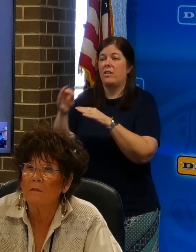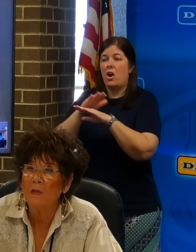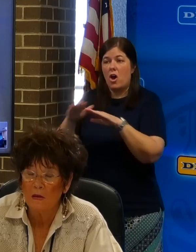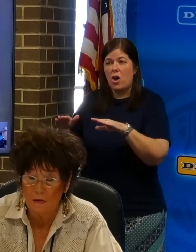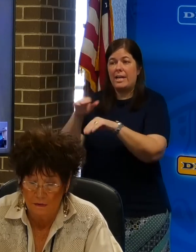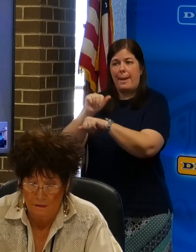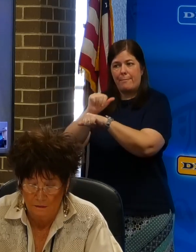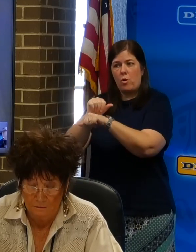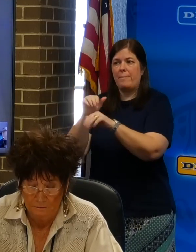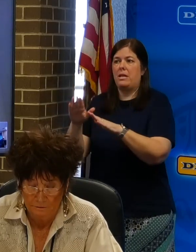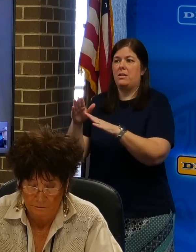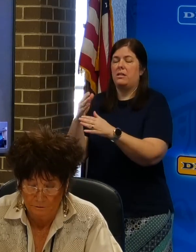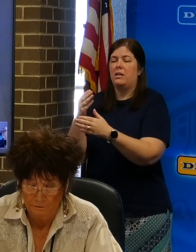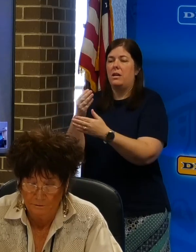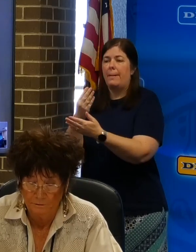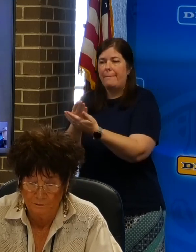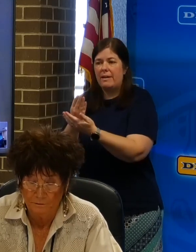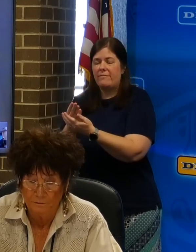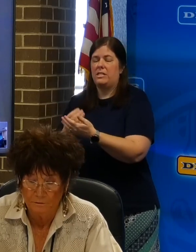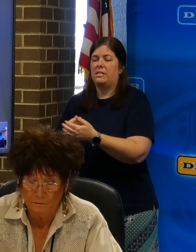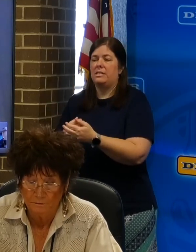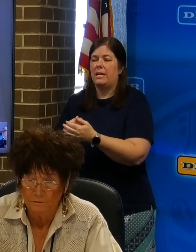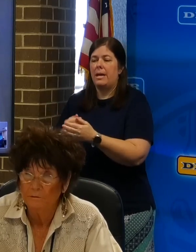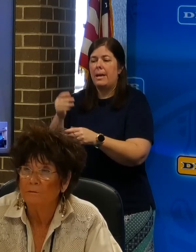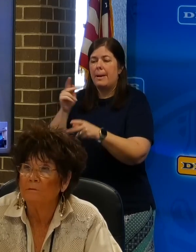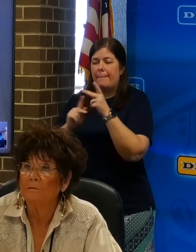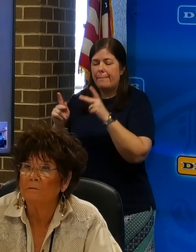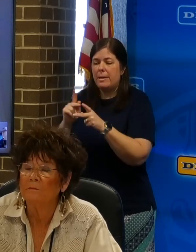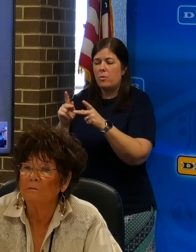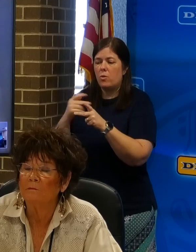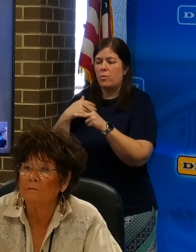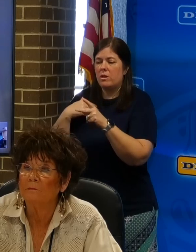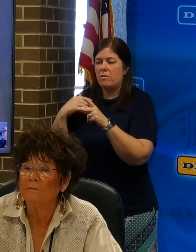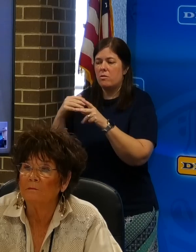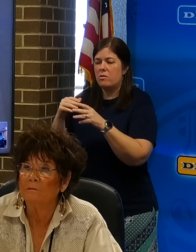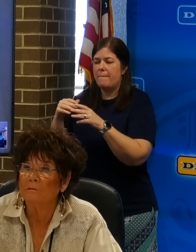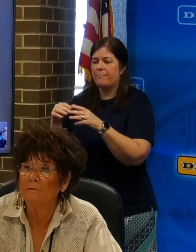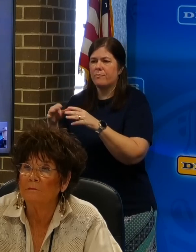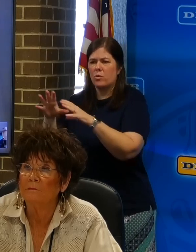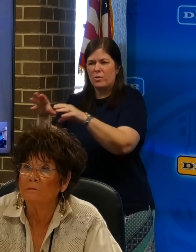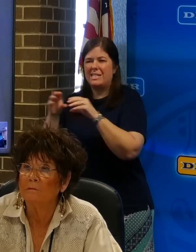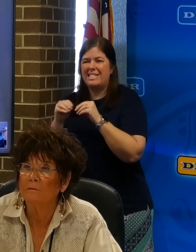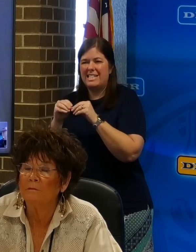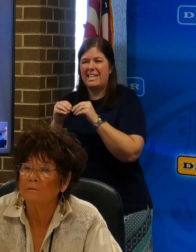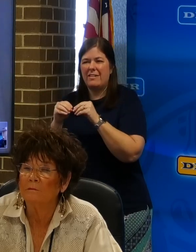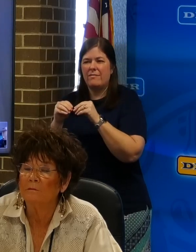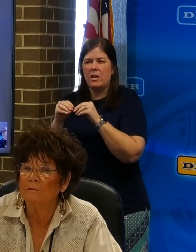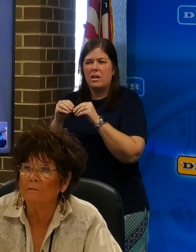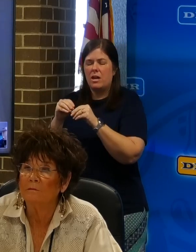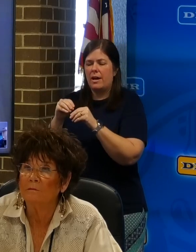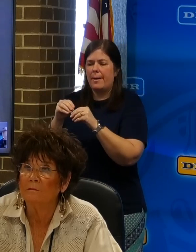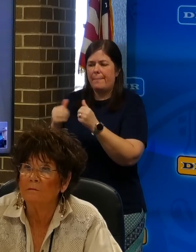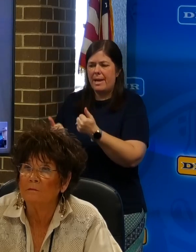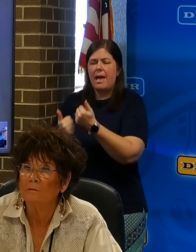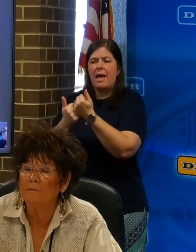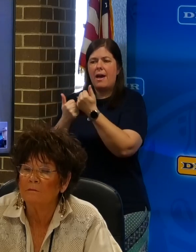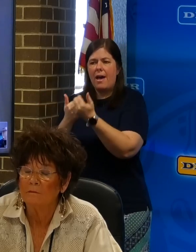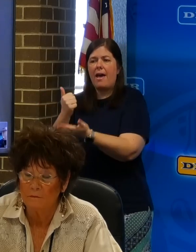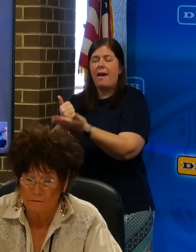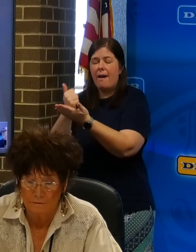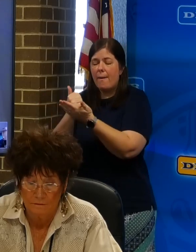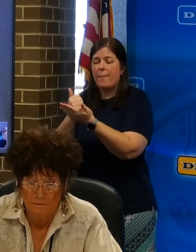is claimants may collect unemployment benefits for a much longer period of time than under normal circumstances. Again,